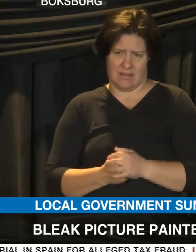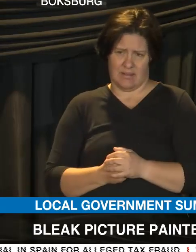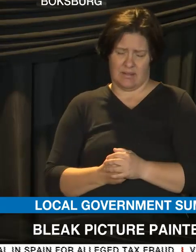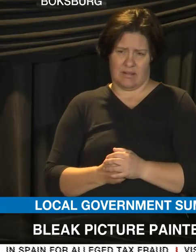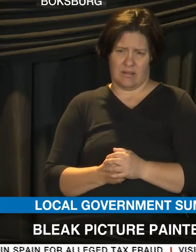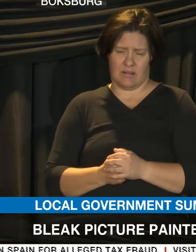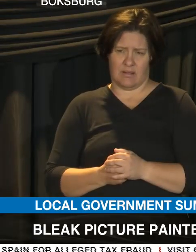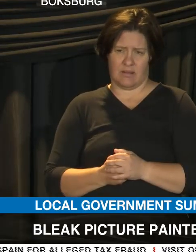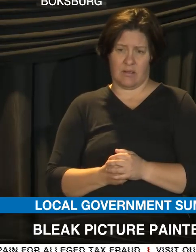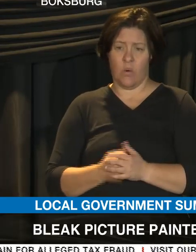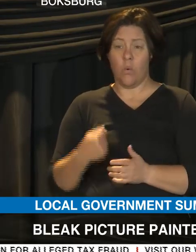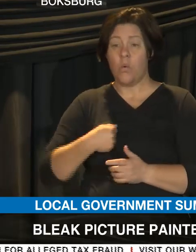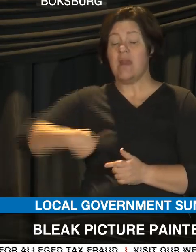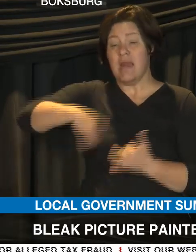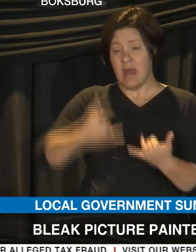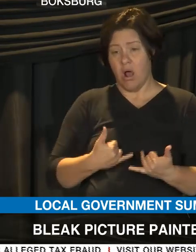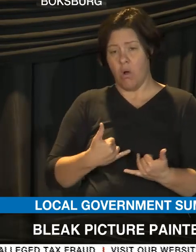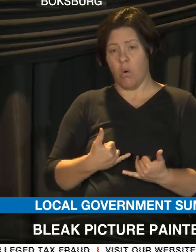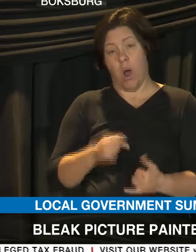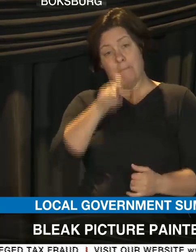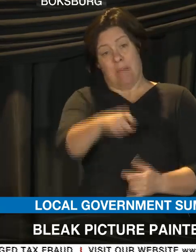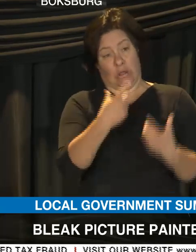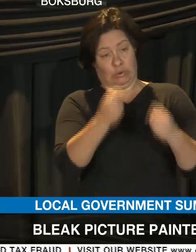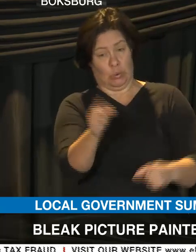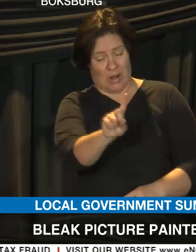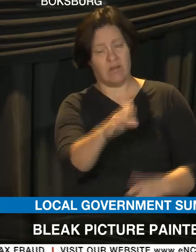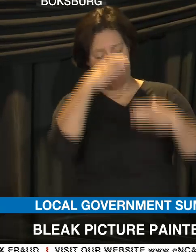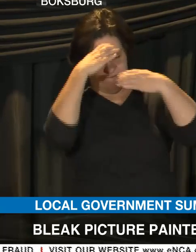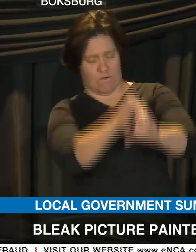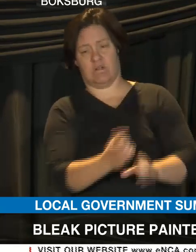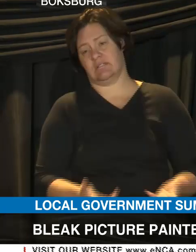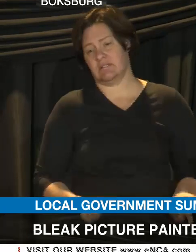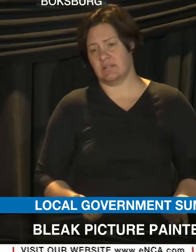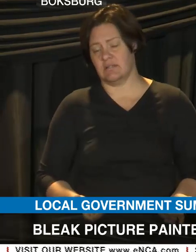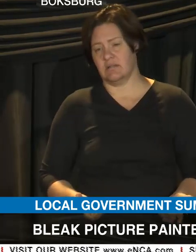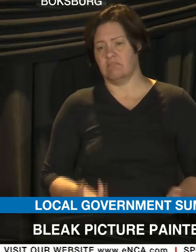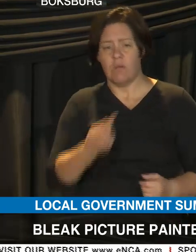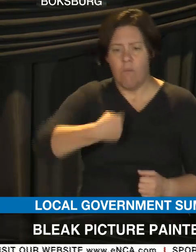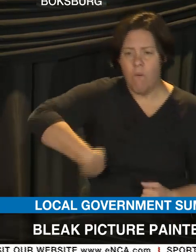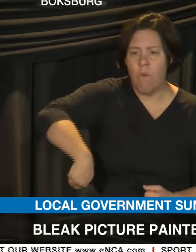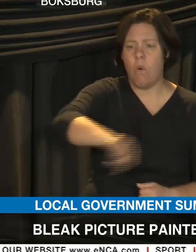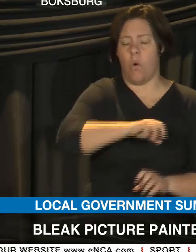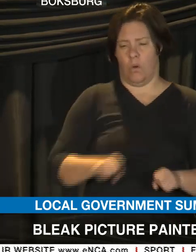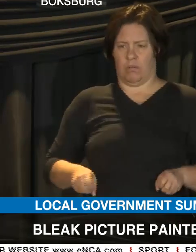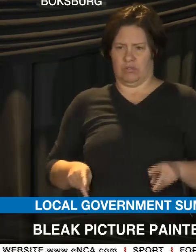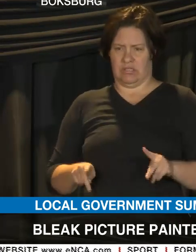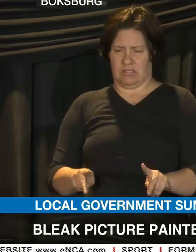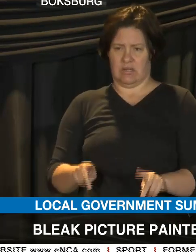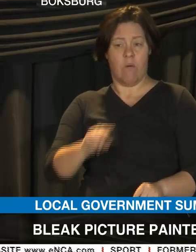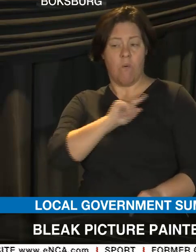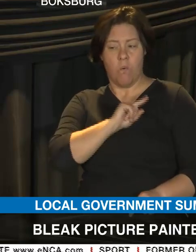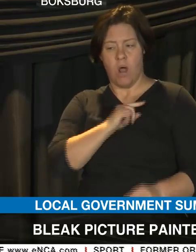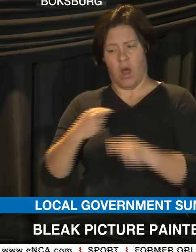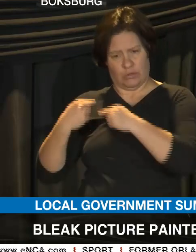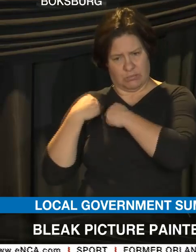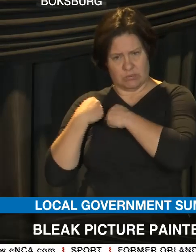on what must be done. Let this be an opportunity for all of us tasked with the business